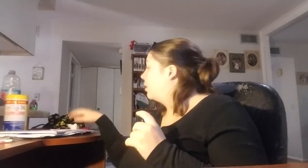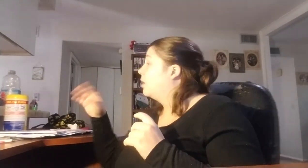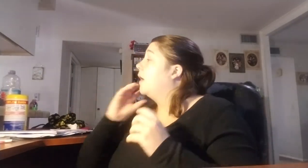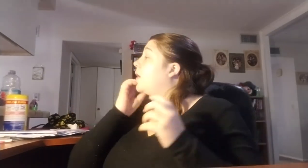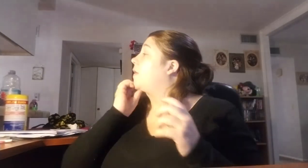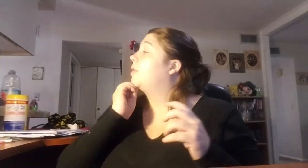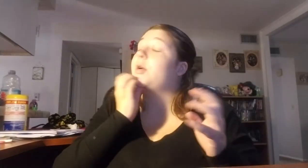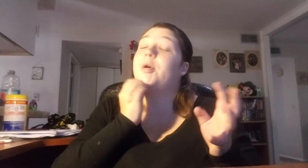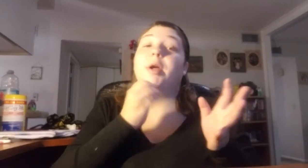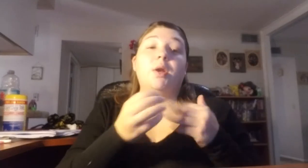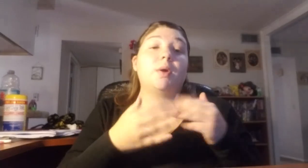So